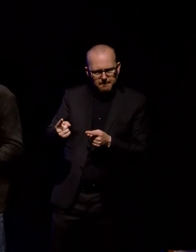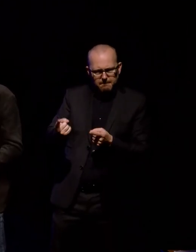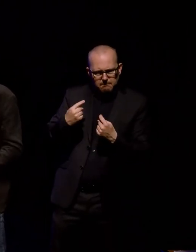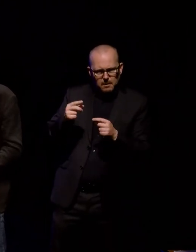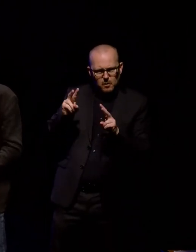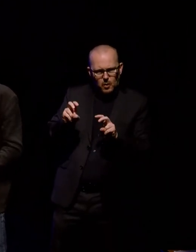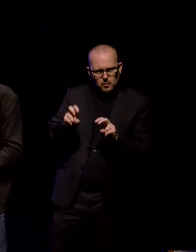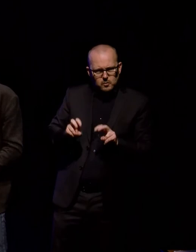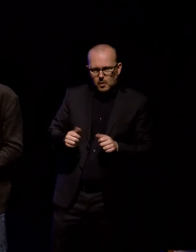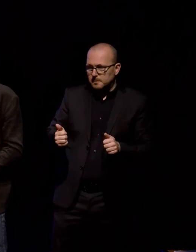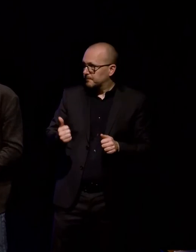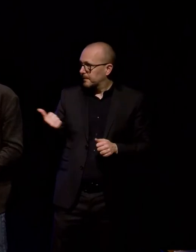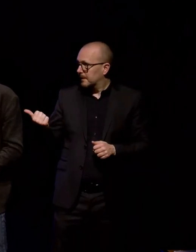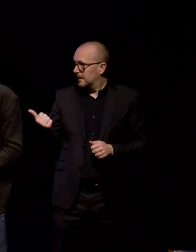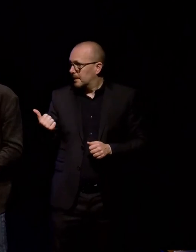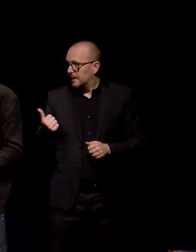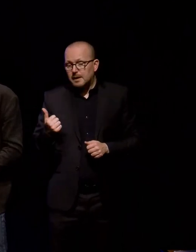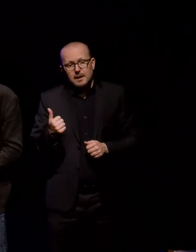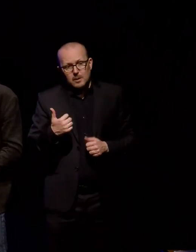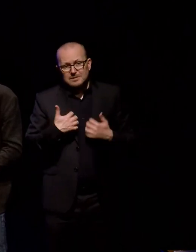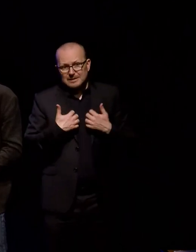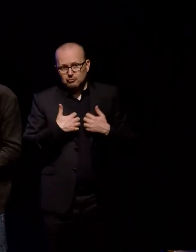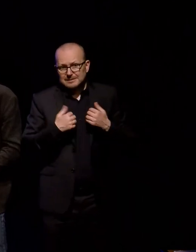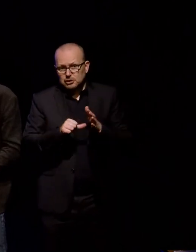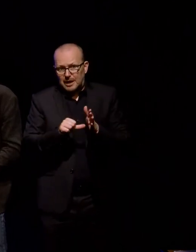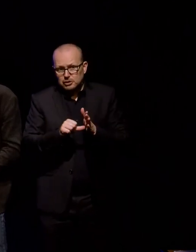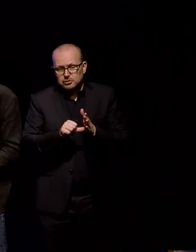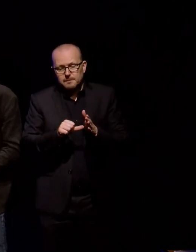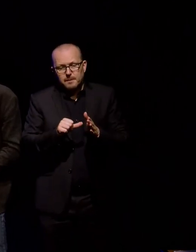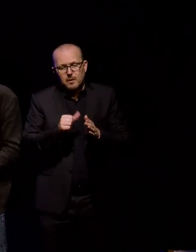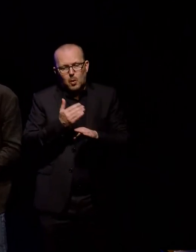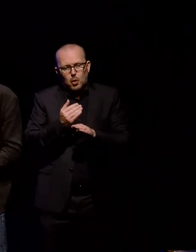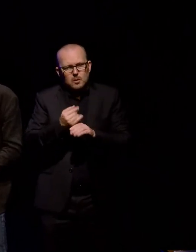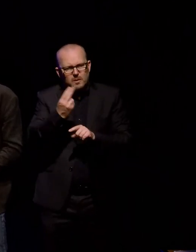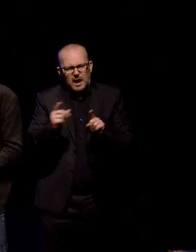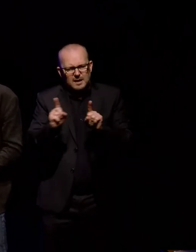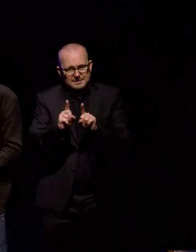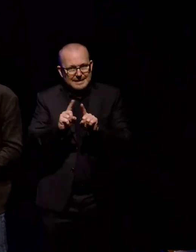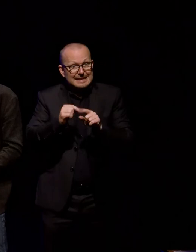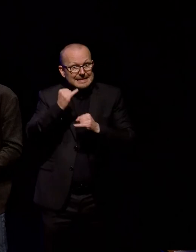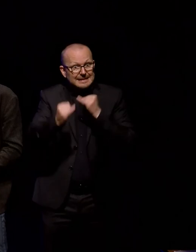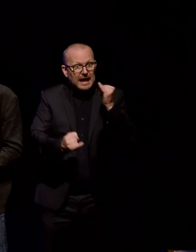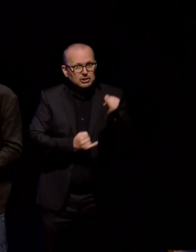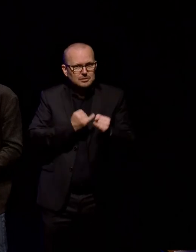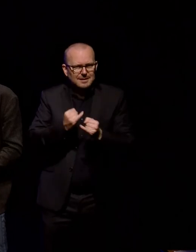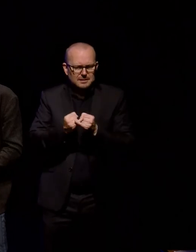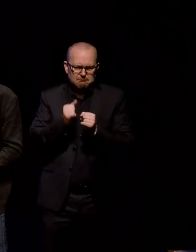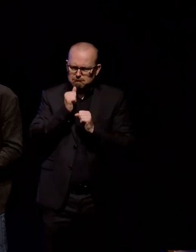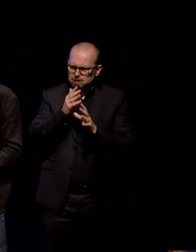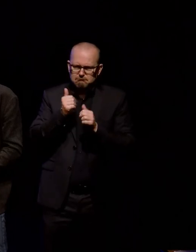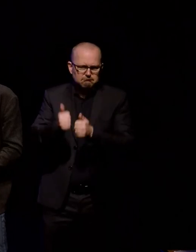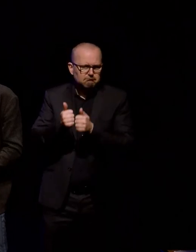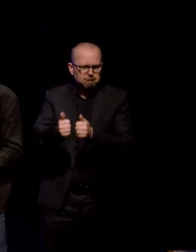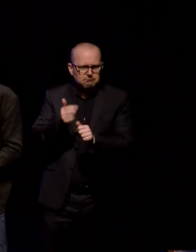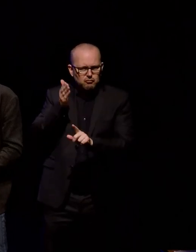It was an interesting challenge working with an artist who is internationally very well recognised. Balung's the only